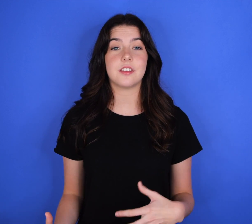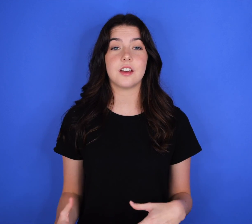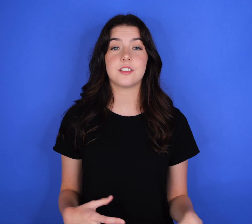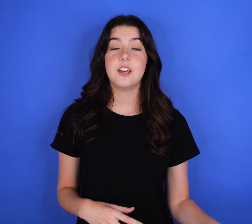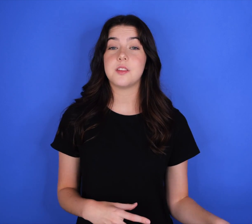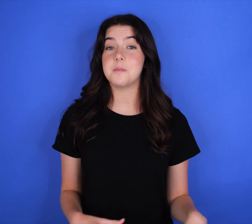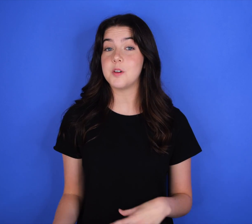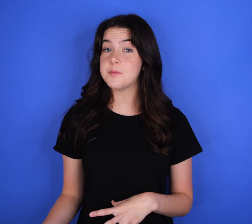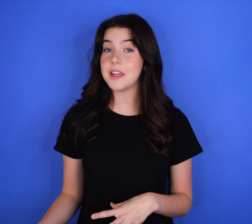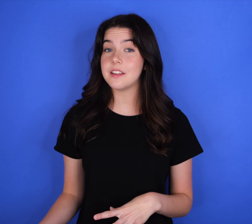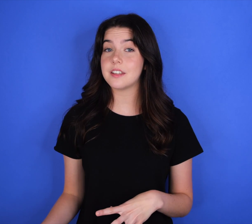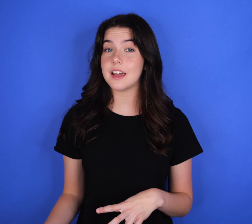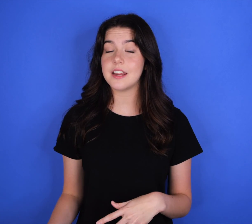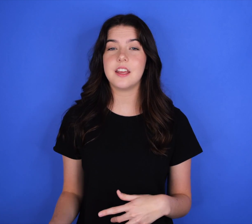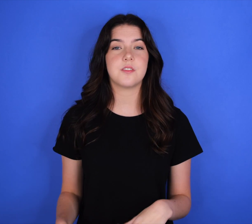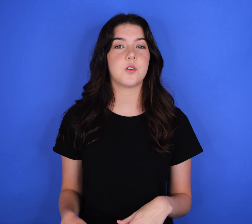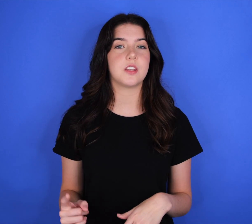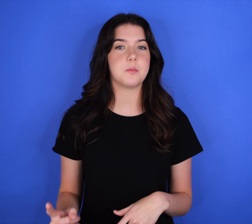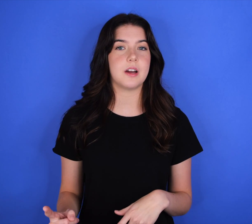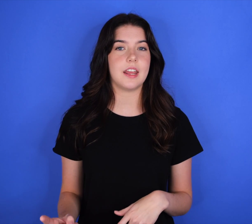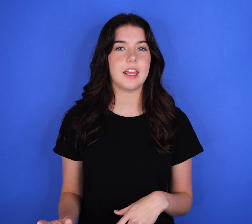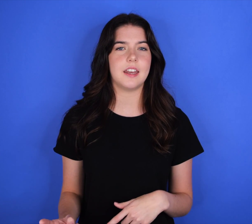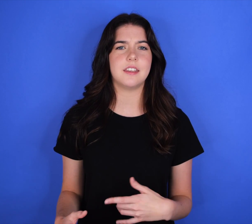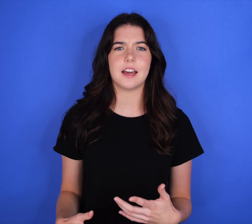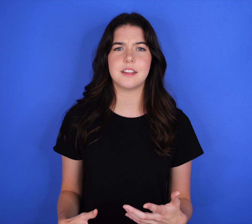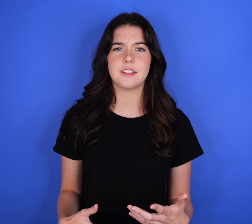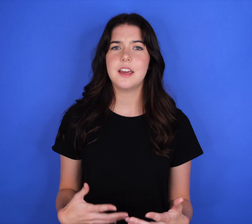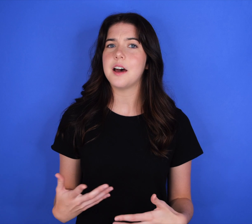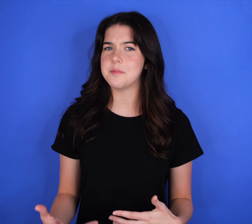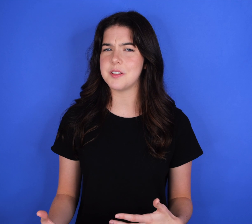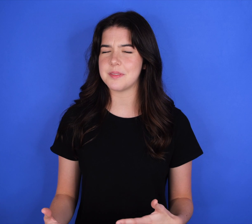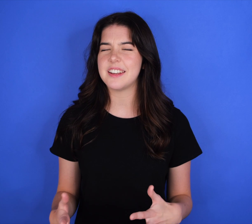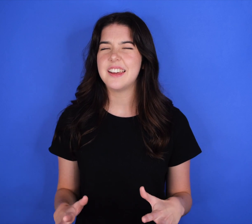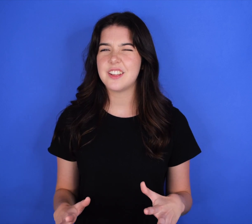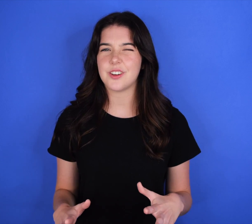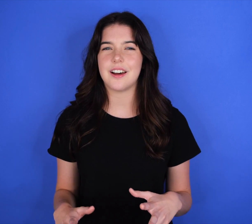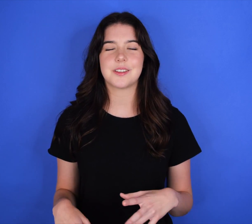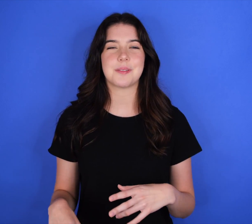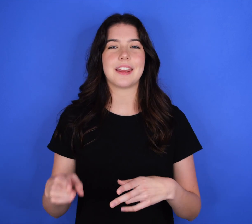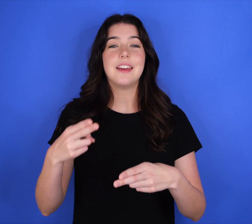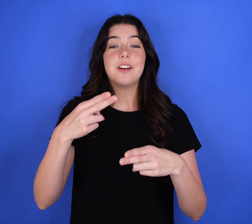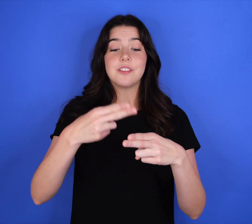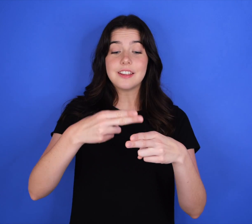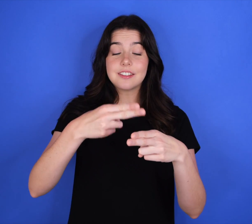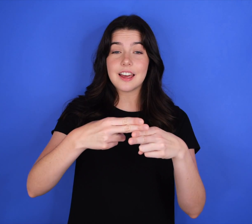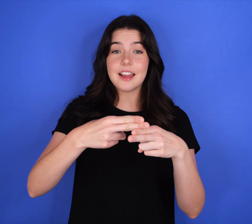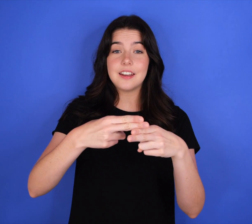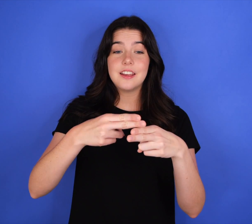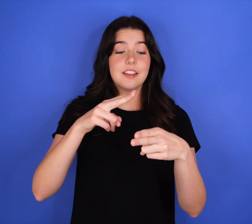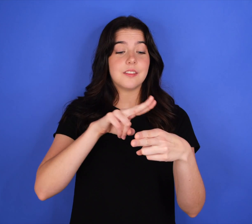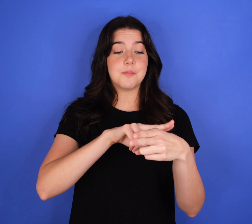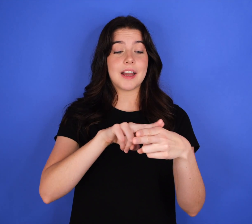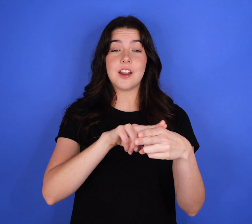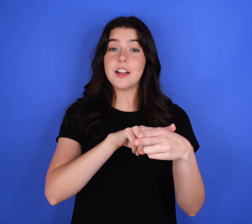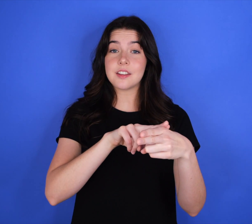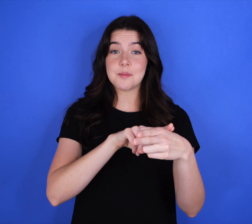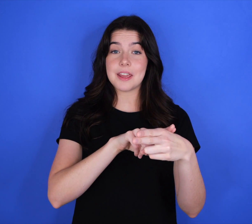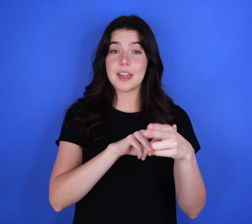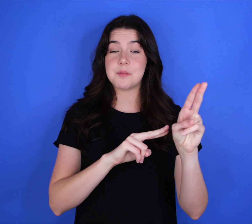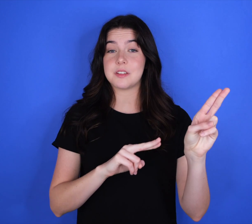does the movement in a sign if only one hand does a movement. So I'll explain. For this sign, my non-dominant hand, which is my